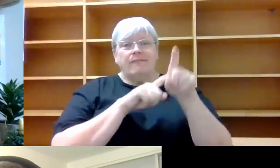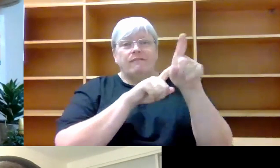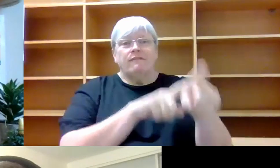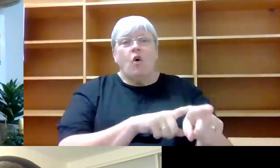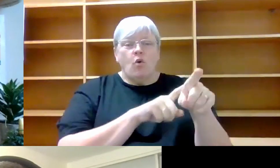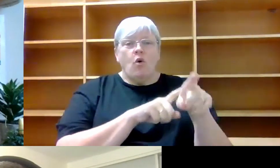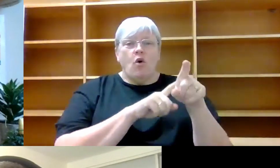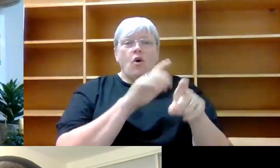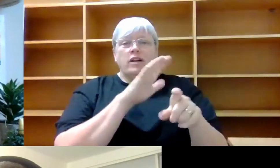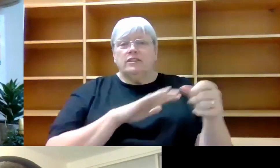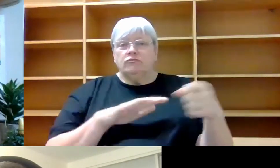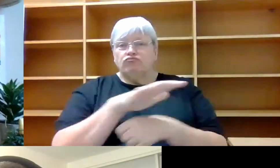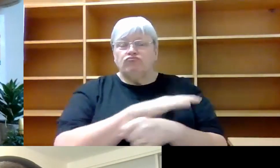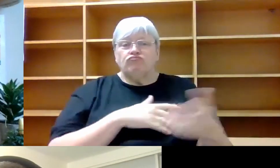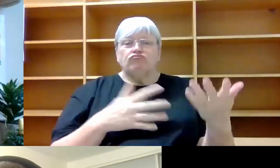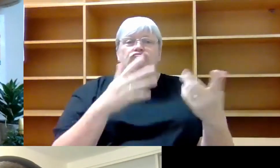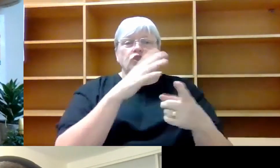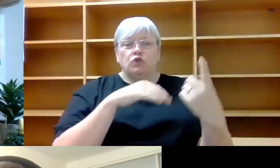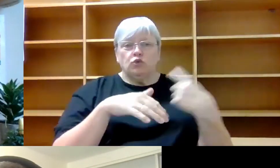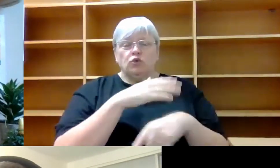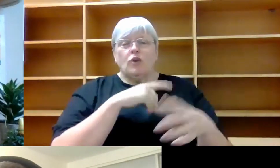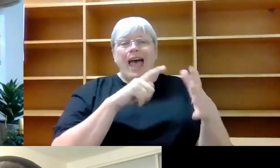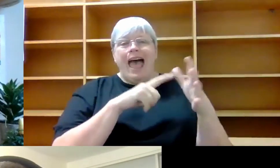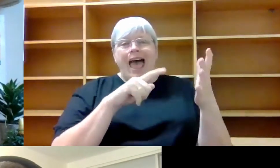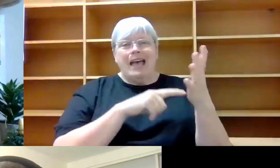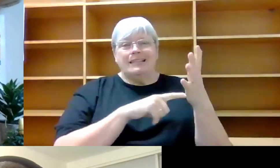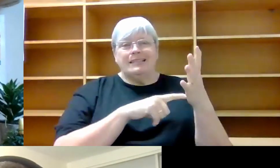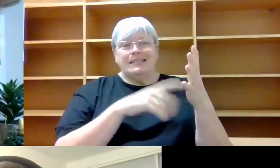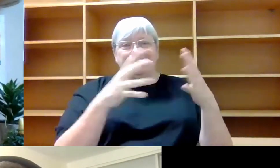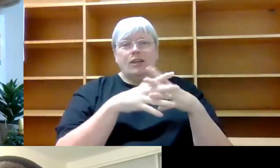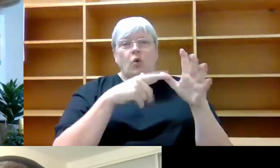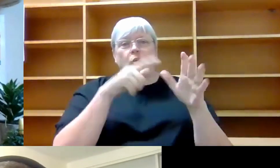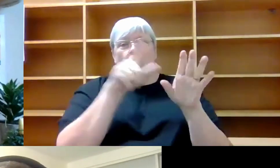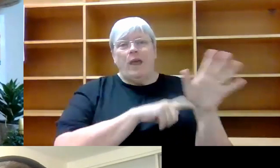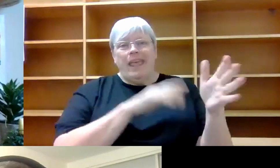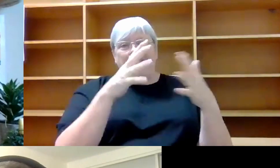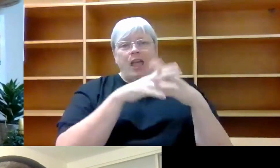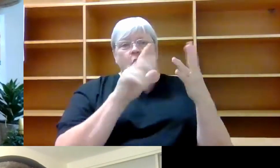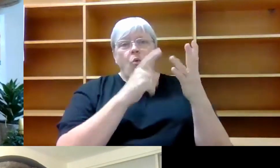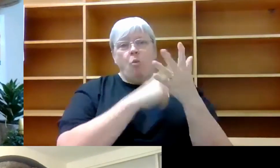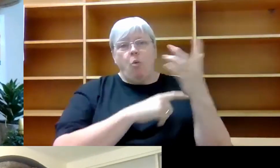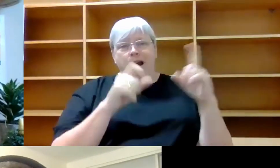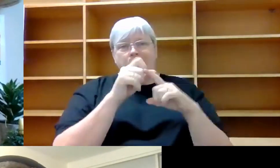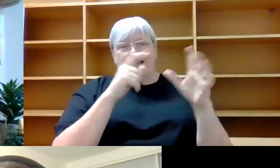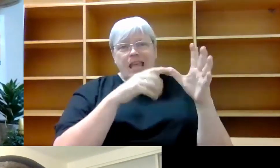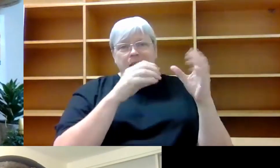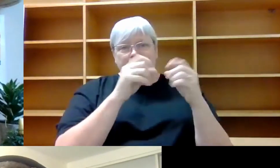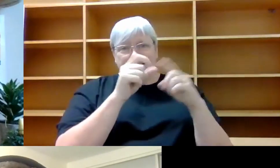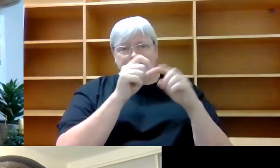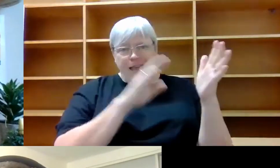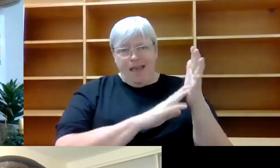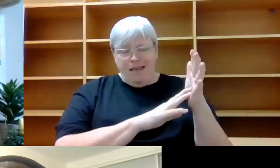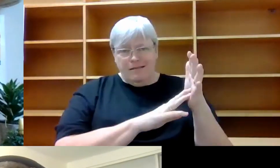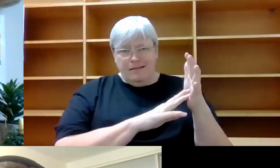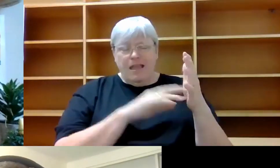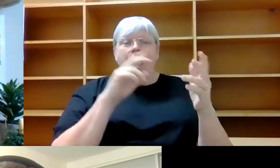social media using @WayWORD Aberdeen, that's WayWORD ABDN. So I hope